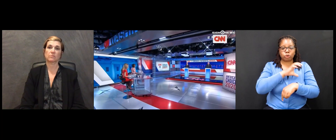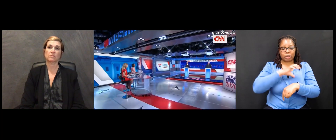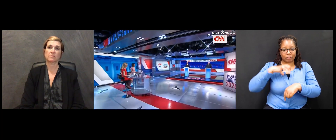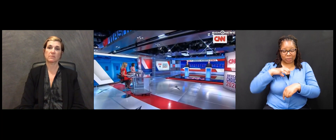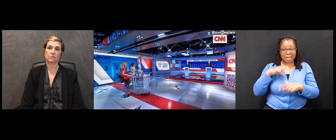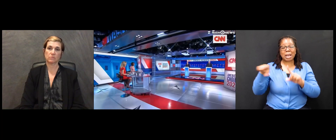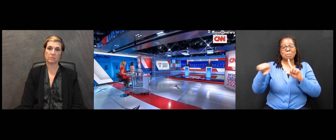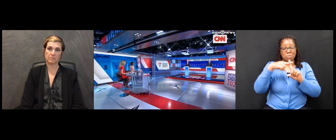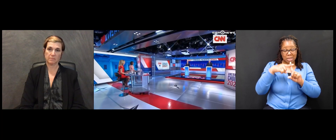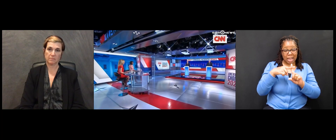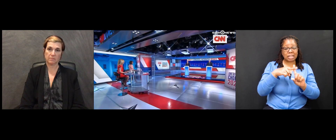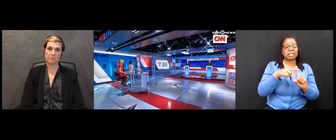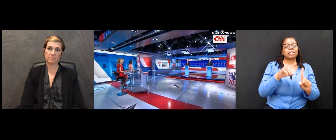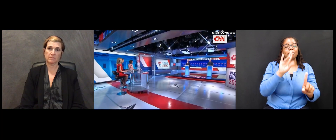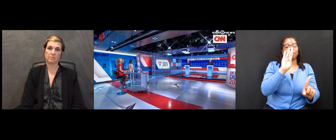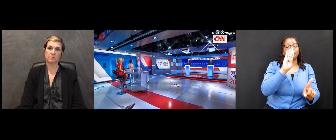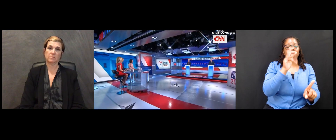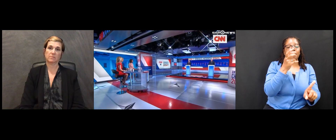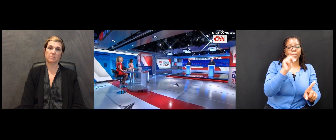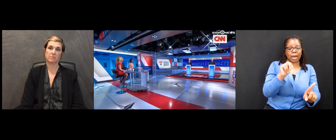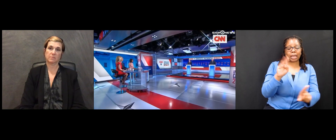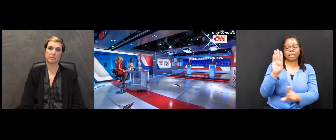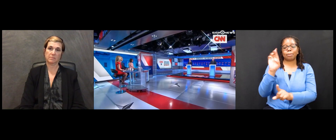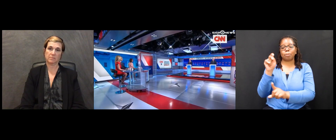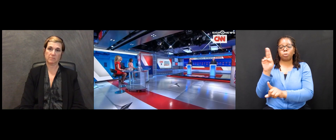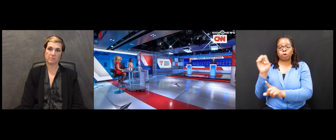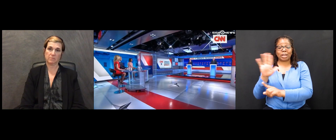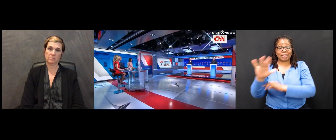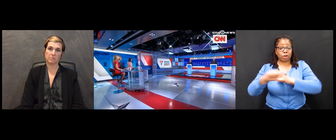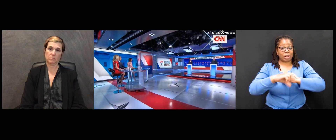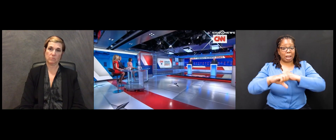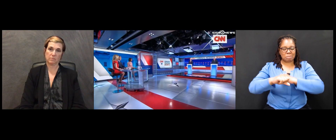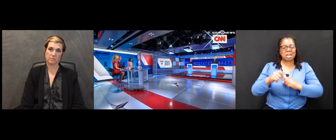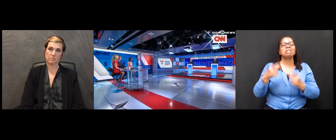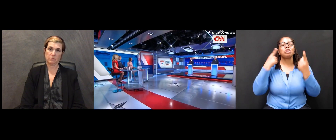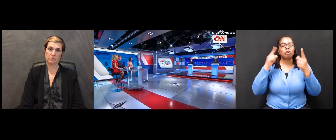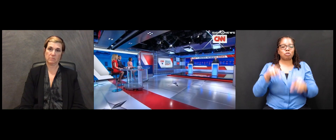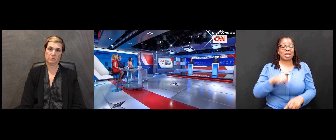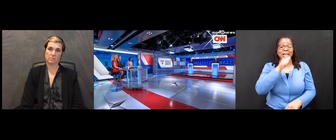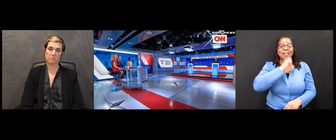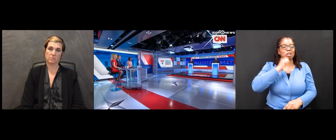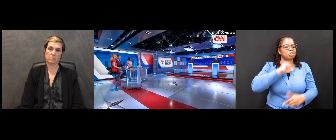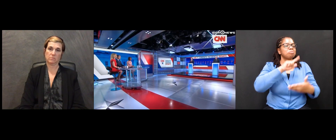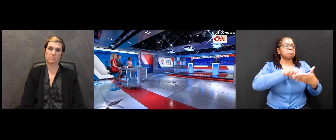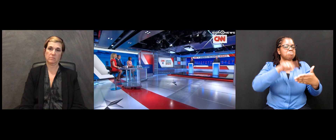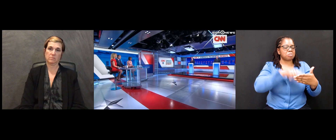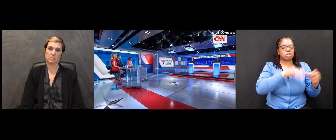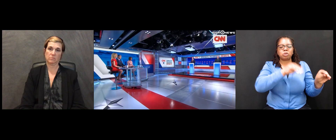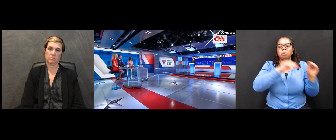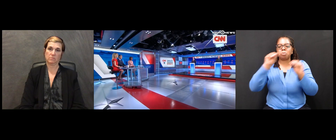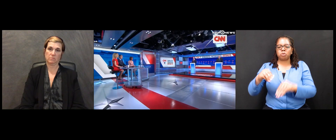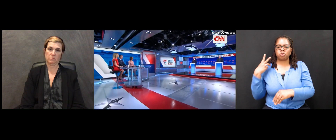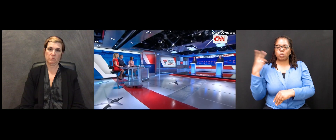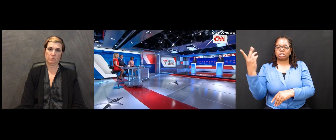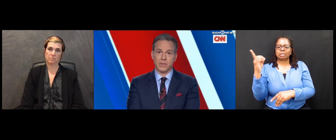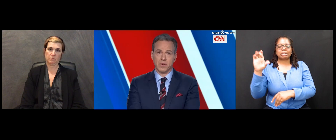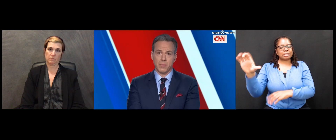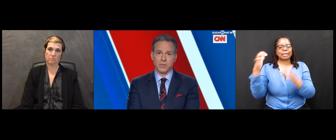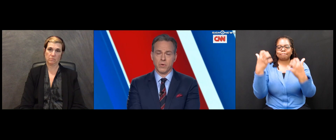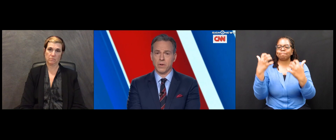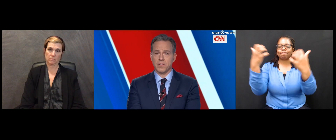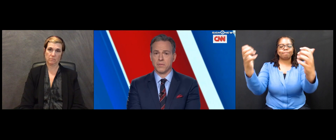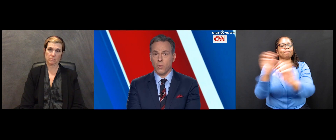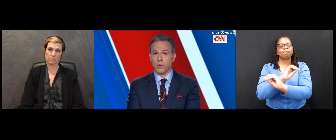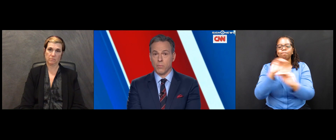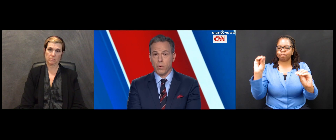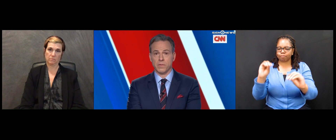campaigns moved this debate from Phoenix, Arizona, to here at CNN Studios in Washington without any audience. And all of this comes,